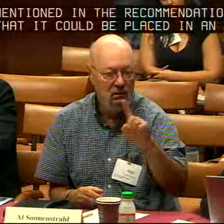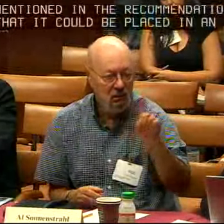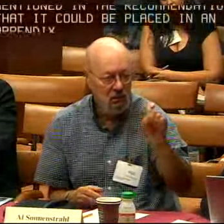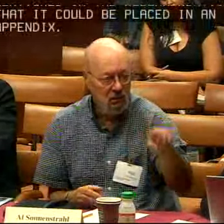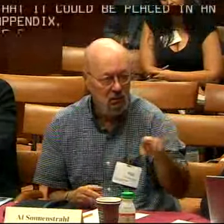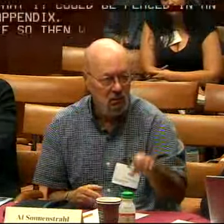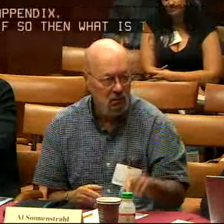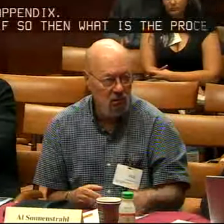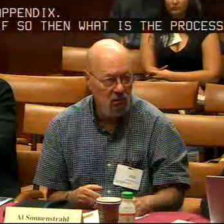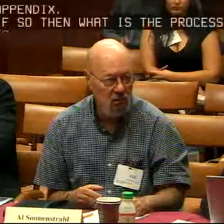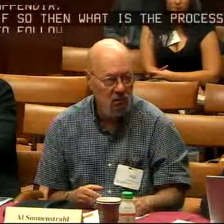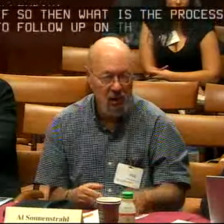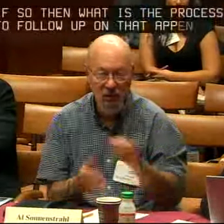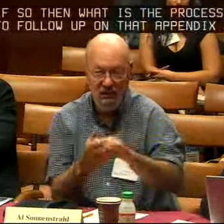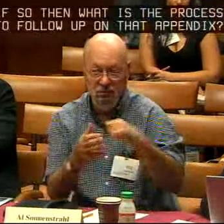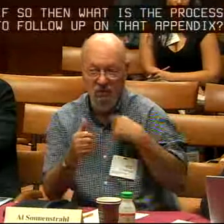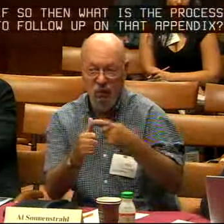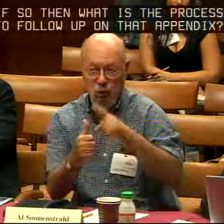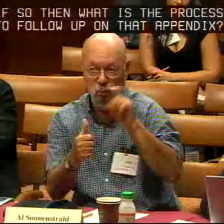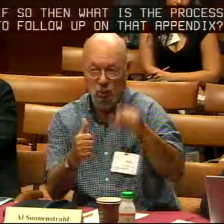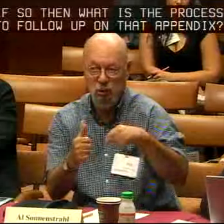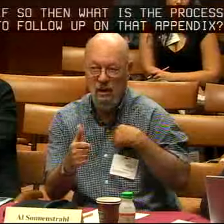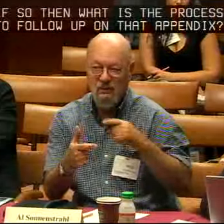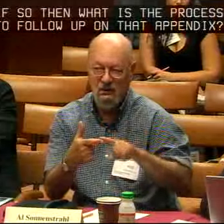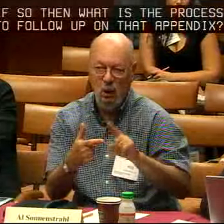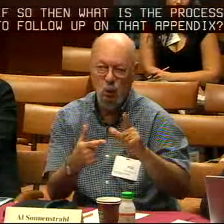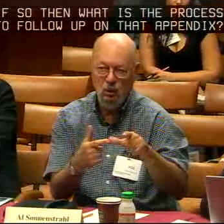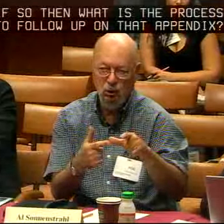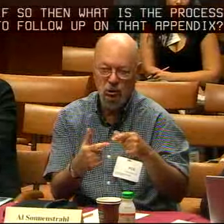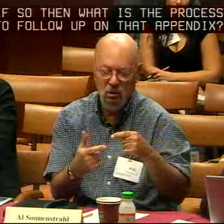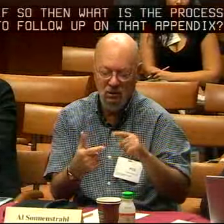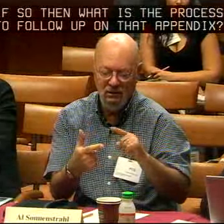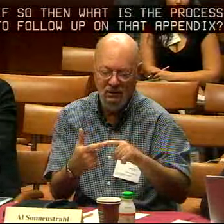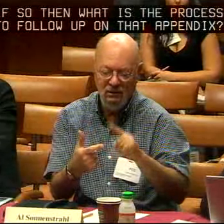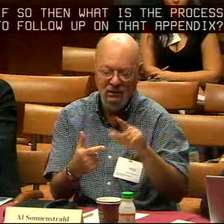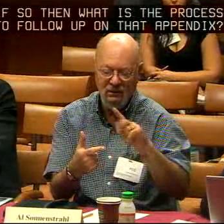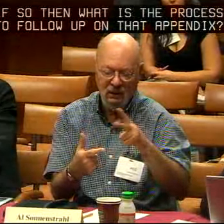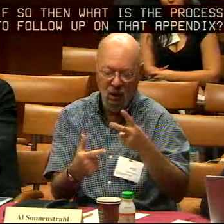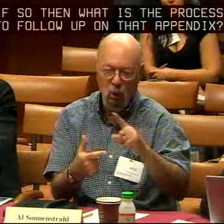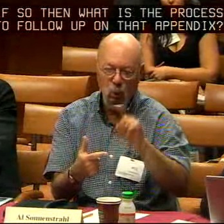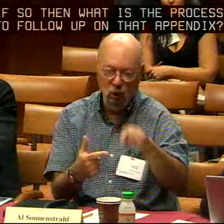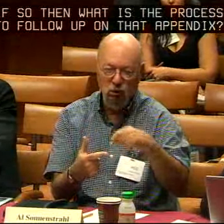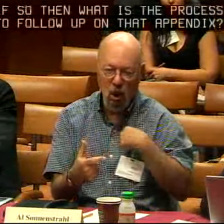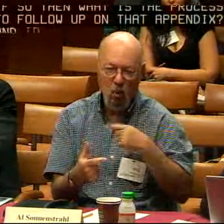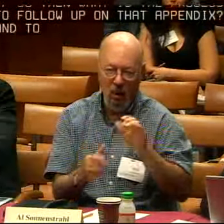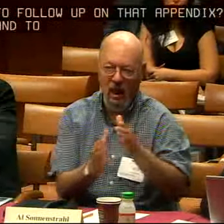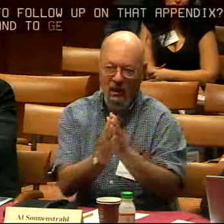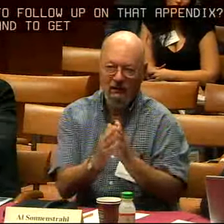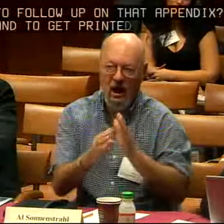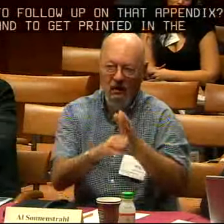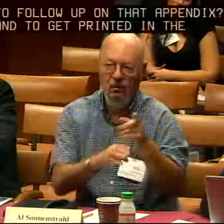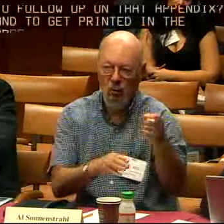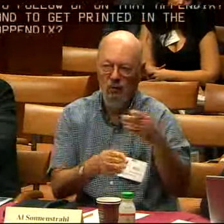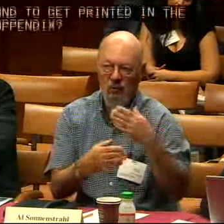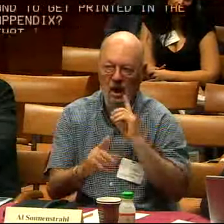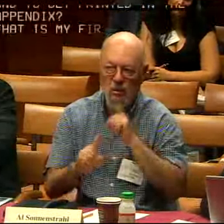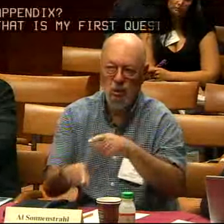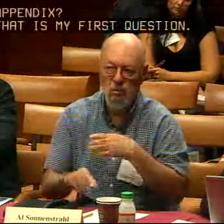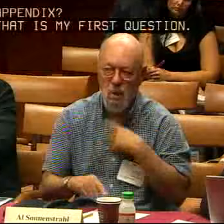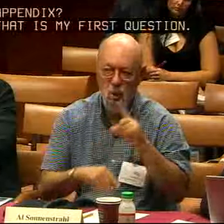and to get printed in the appendix? I guess that's my first question. I have a second question that I will ask after